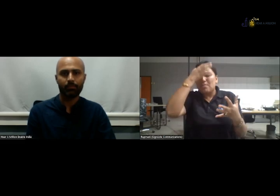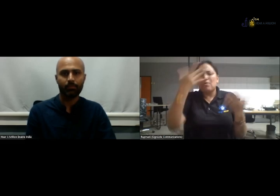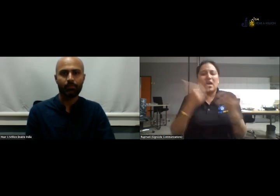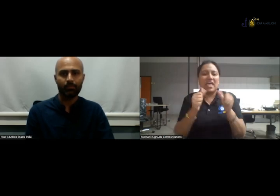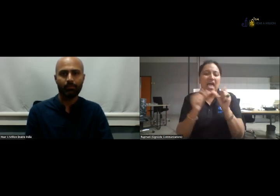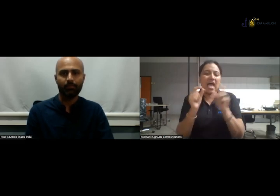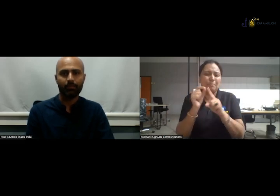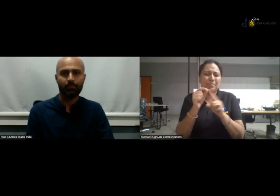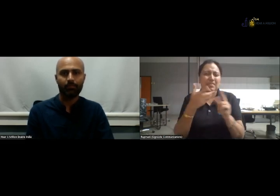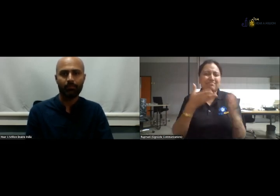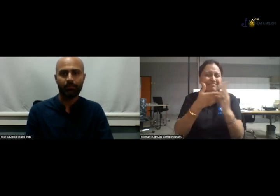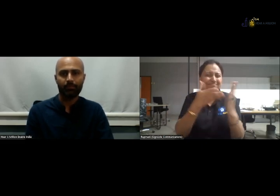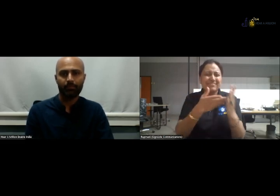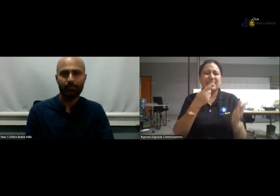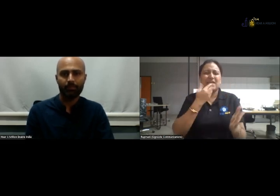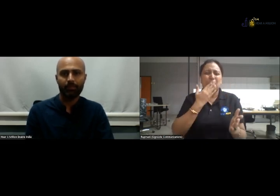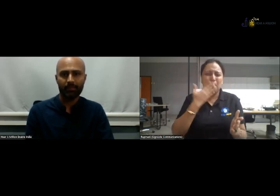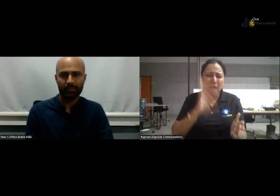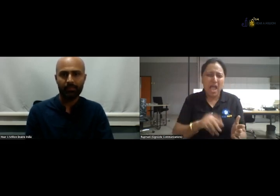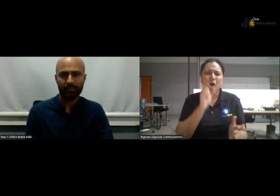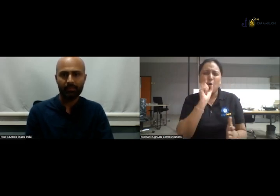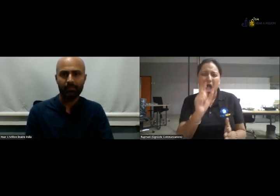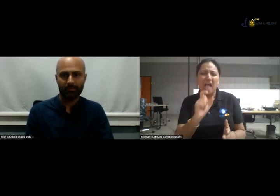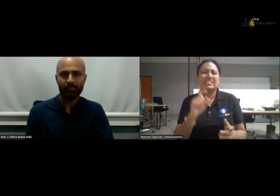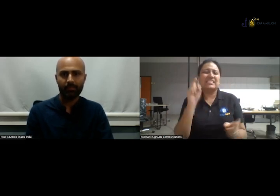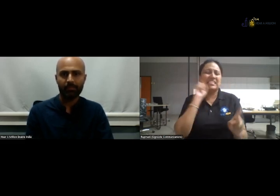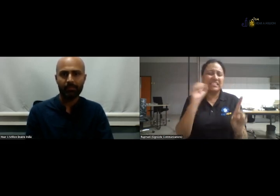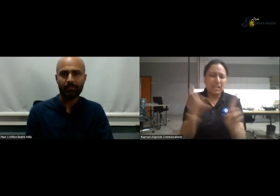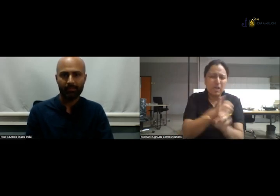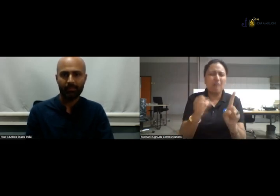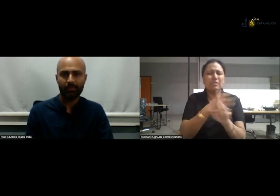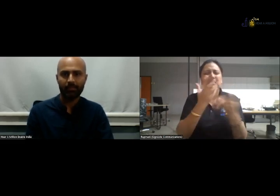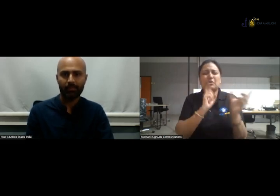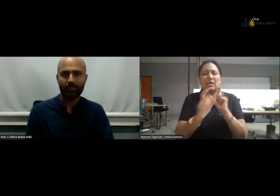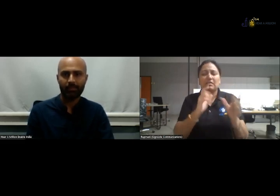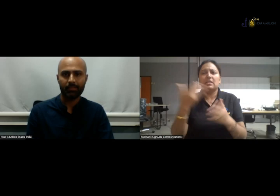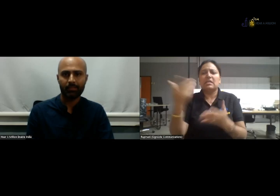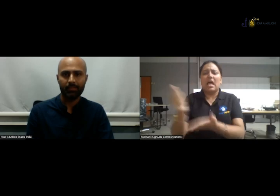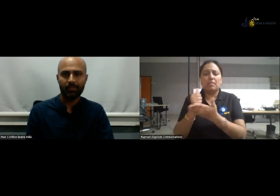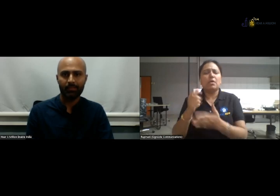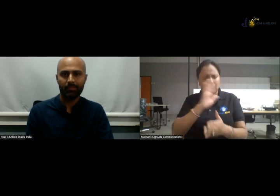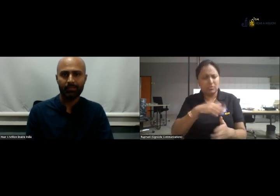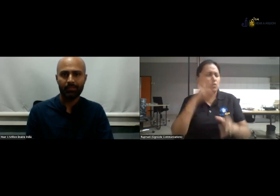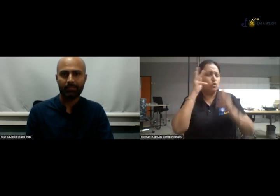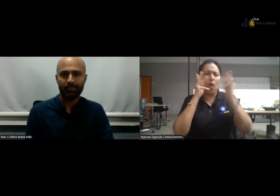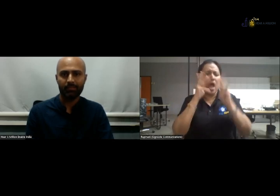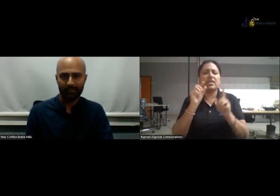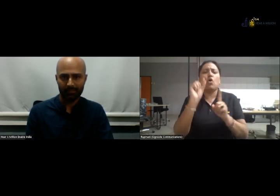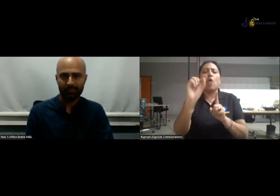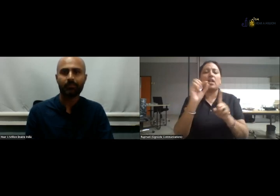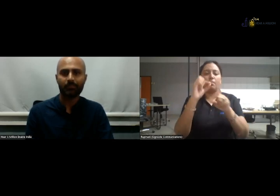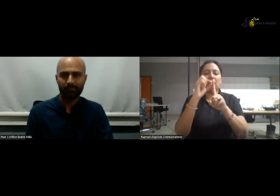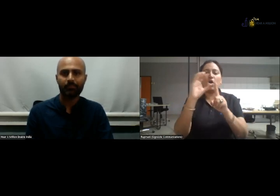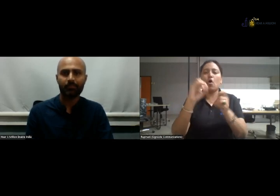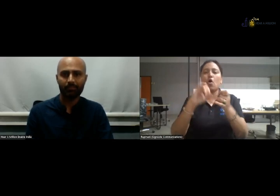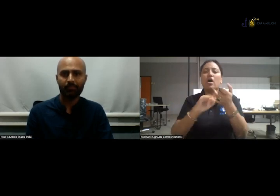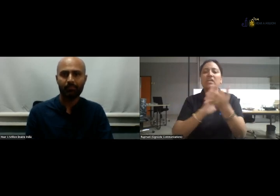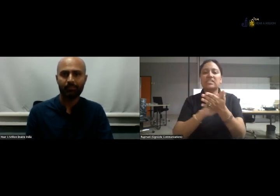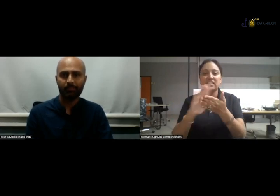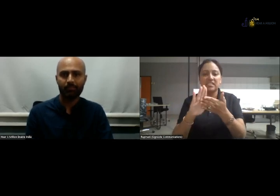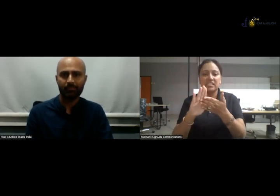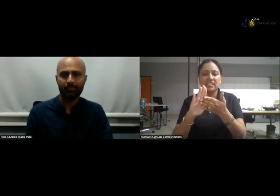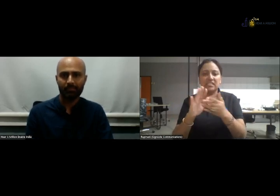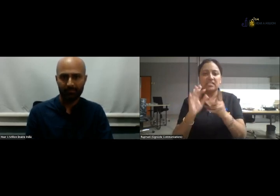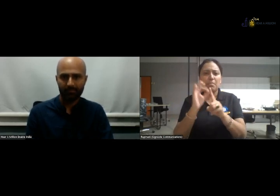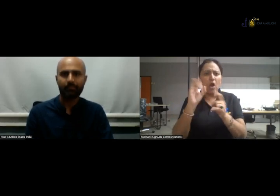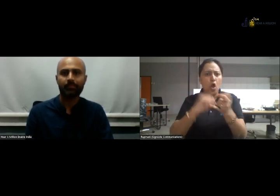the problems, like, Sudamini. So whatever the problems that we had, in Signable app, we had so many